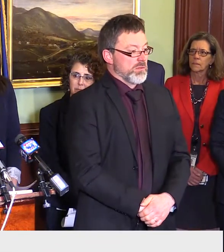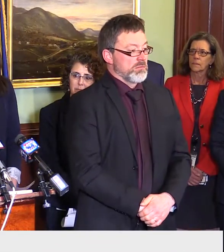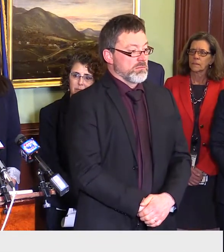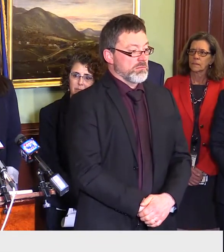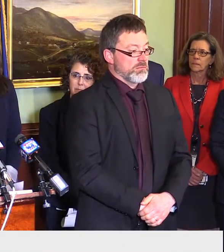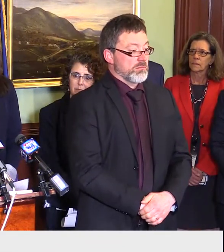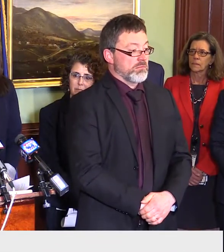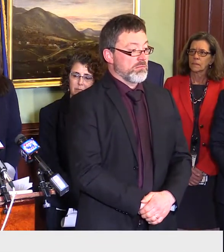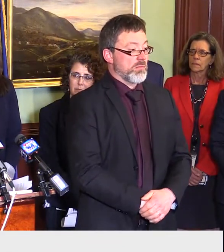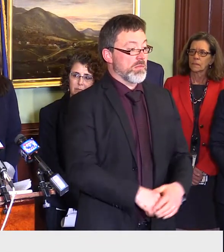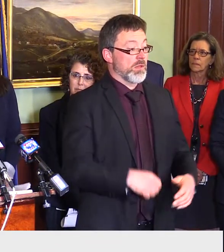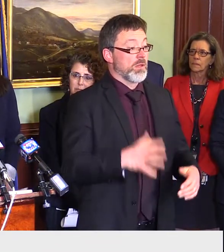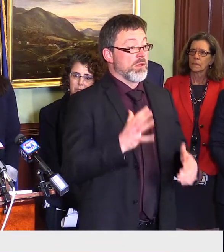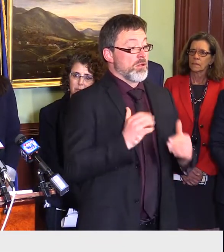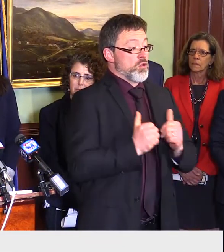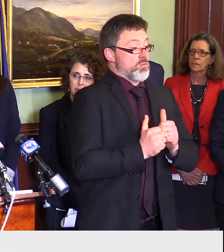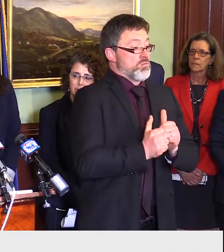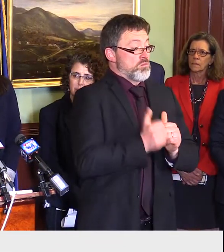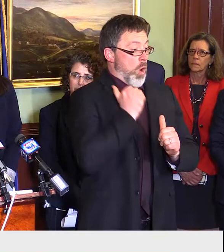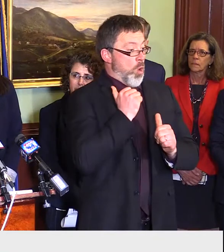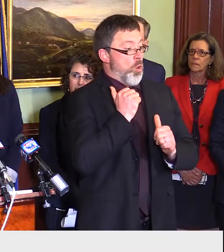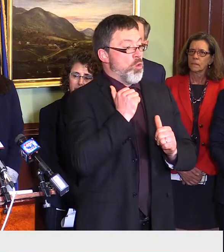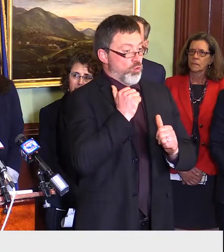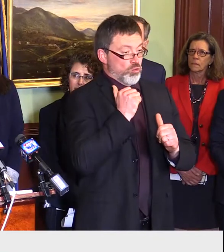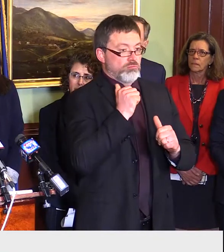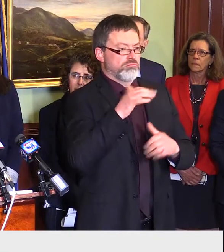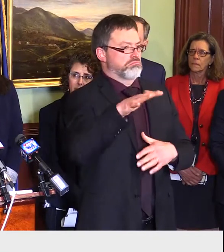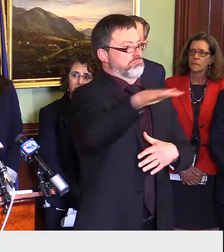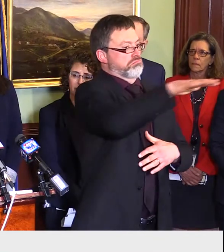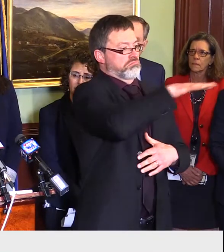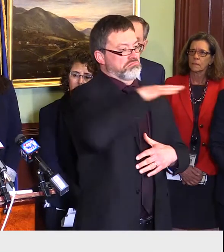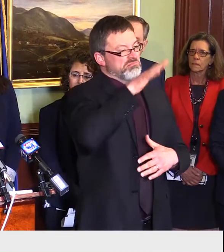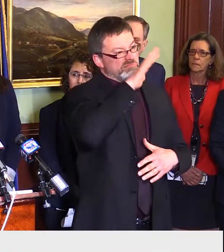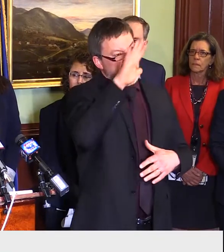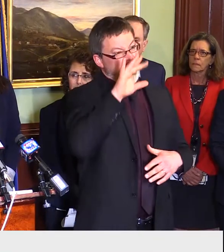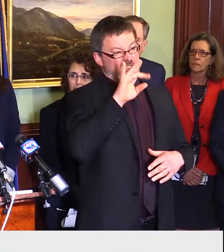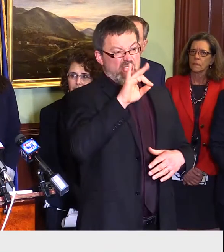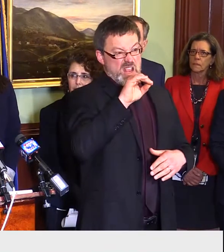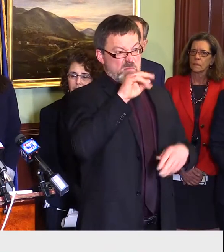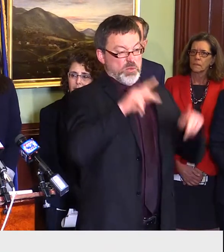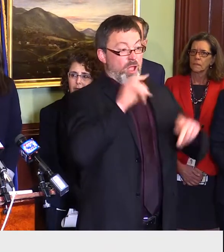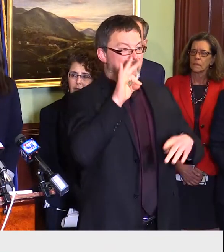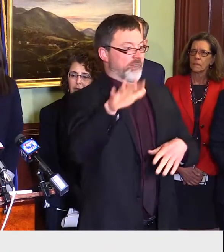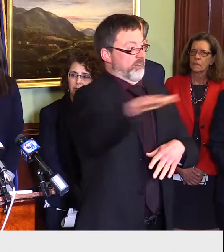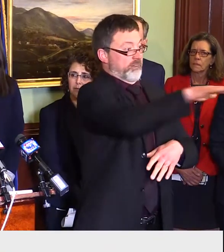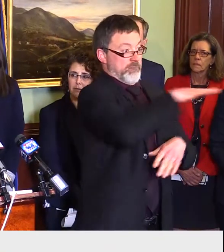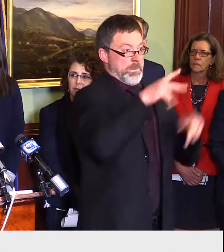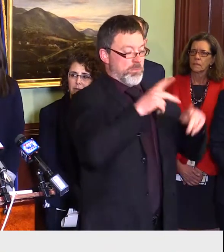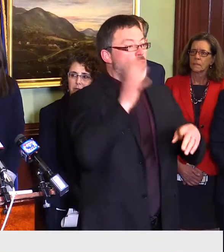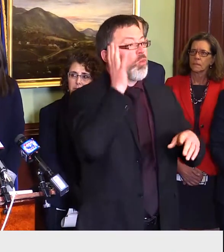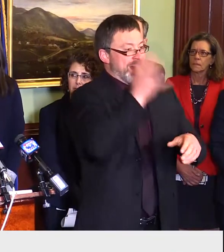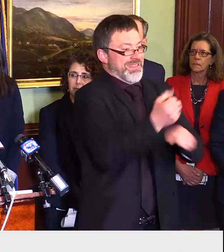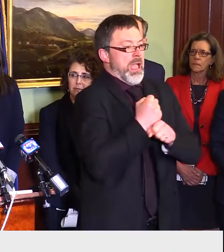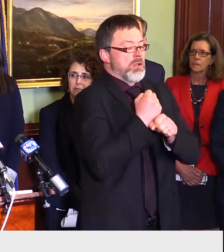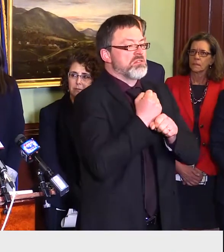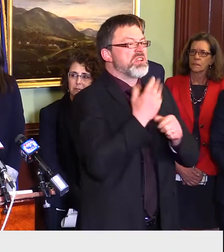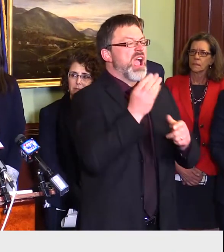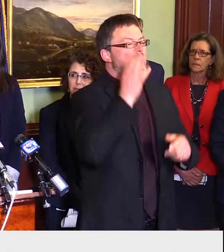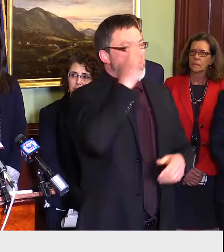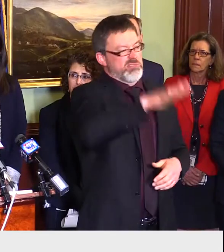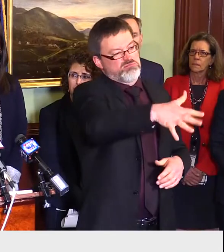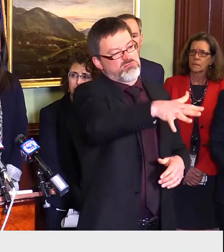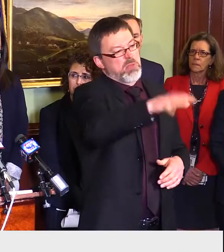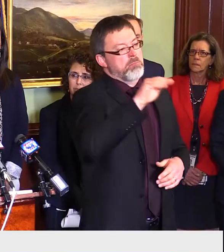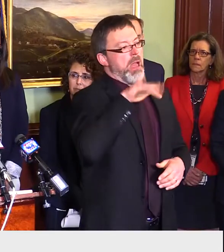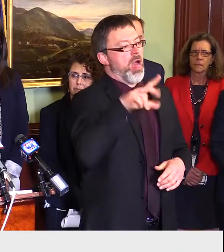experience mild to moderate symptoms, we know some people, especially older Vermonters and those with serious health